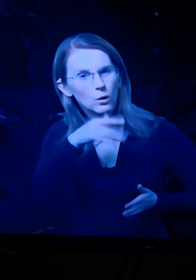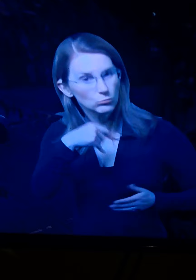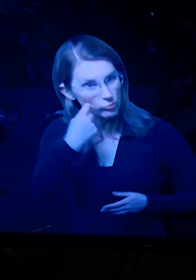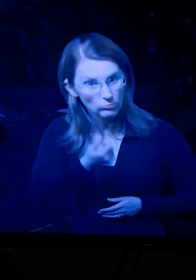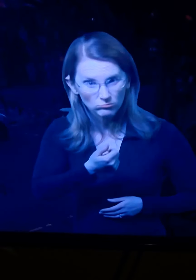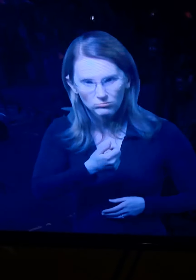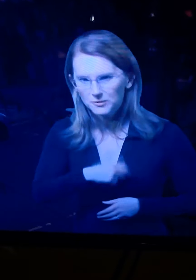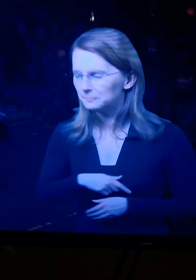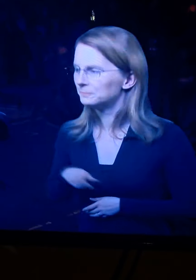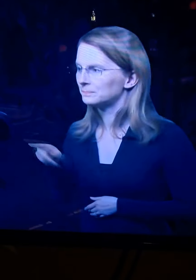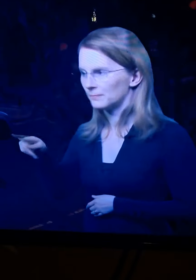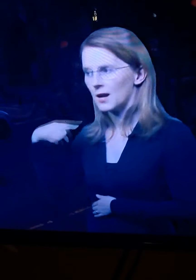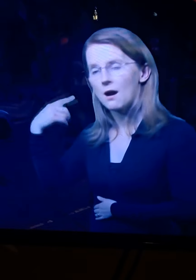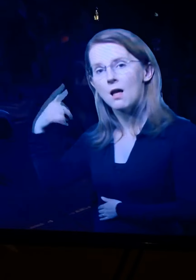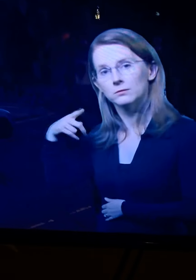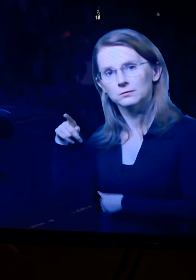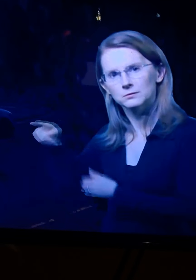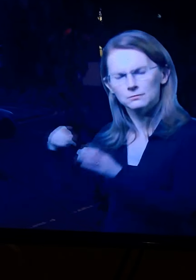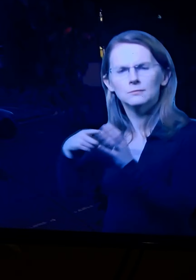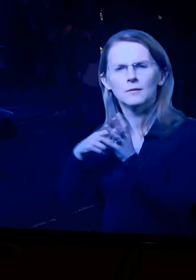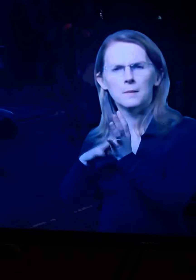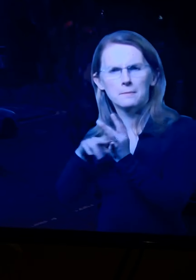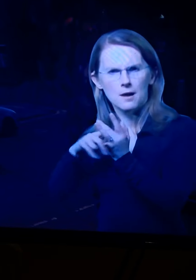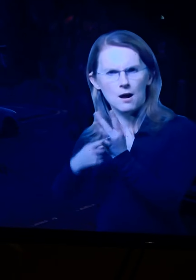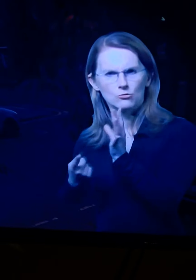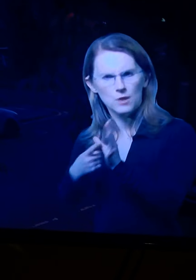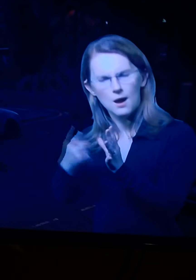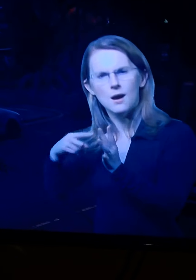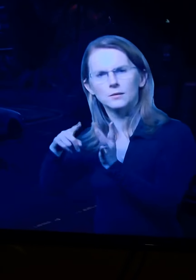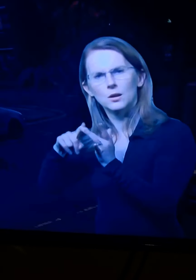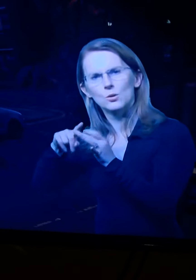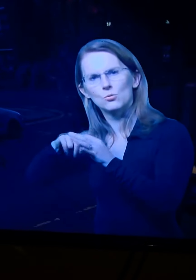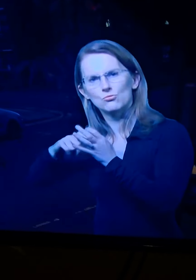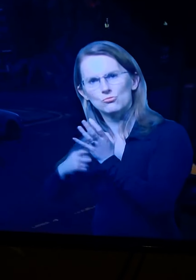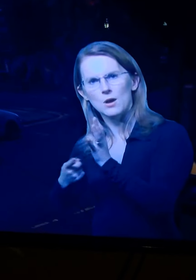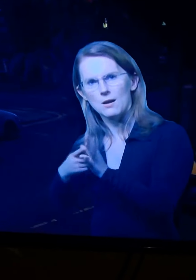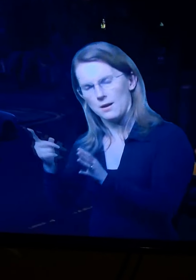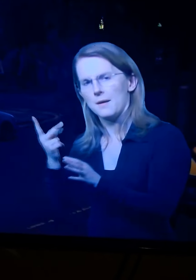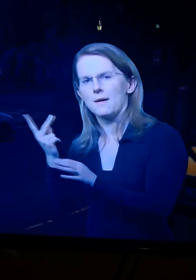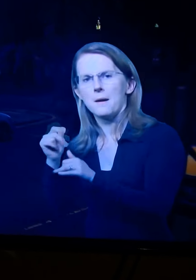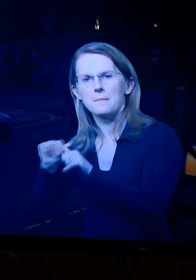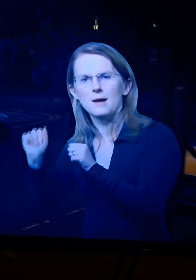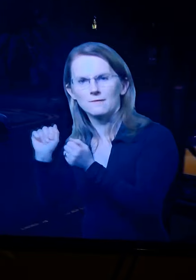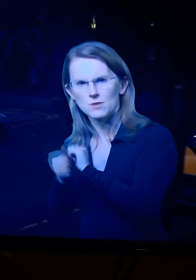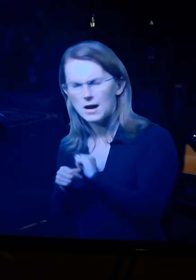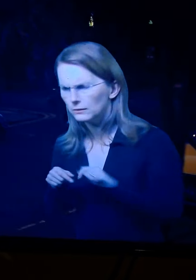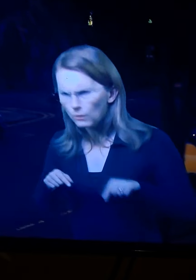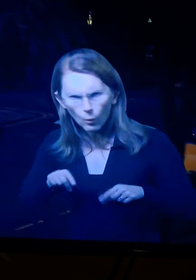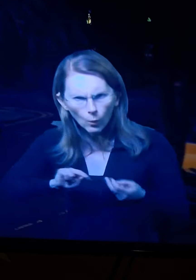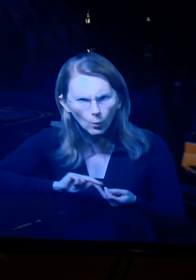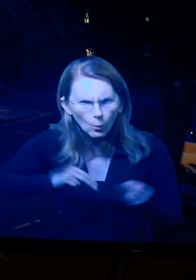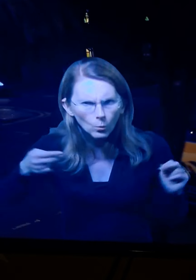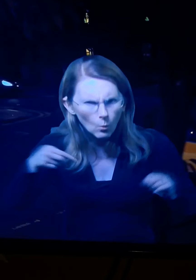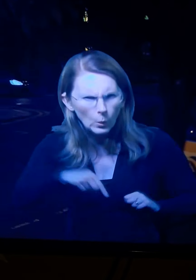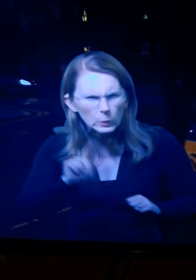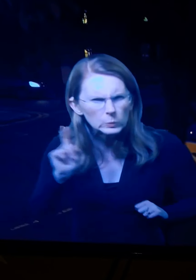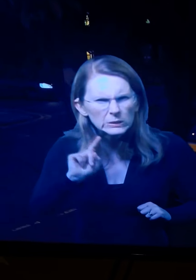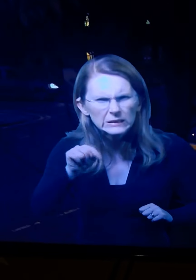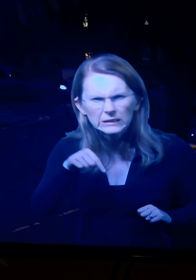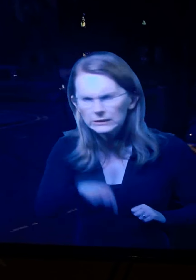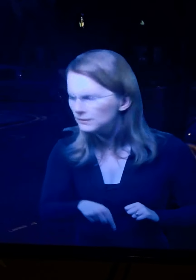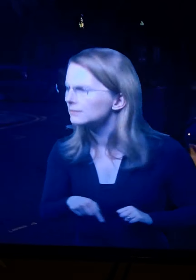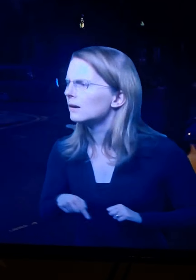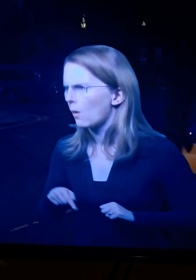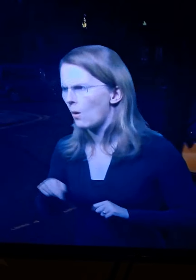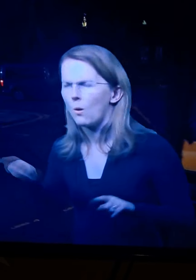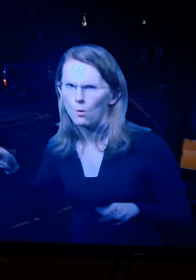In London. What is it? Noodles? Yes, it's basically the spiciest noodles in the world. Best friends